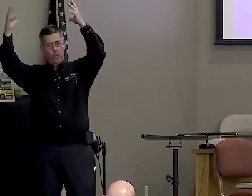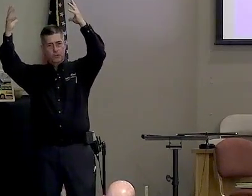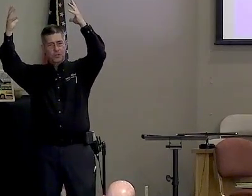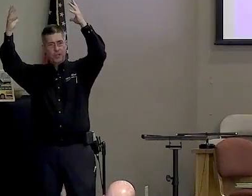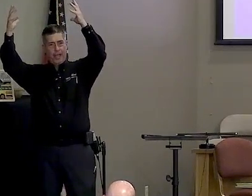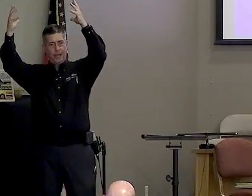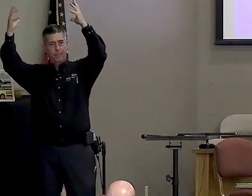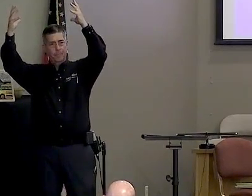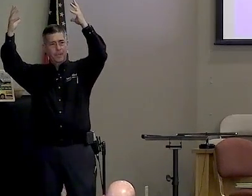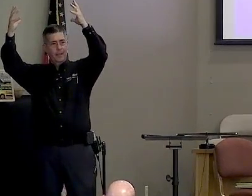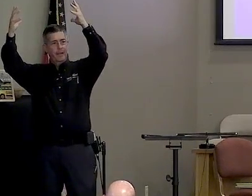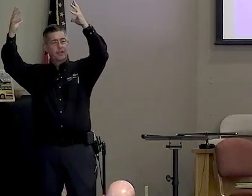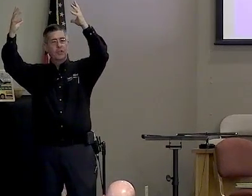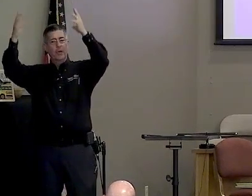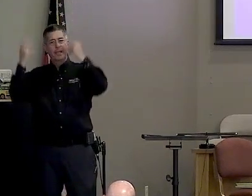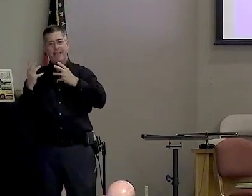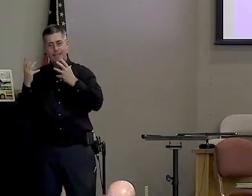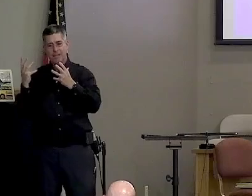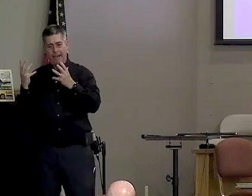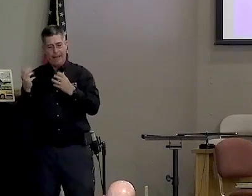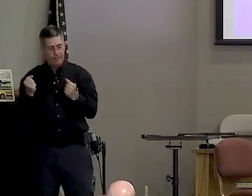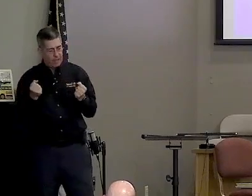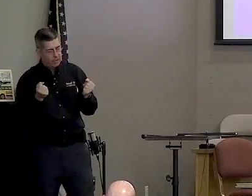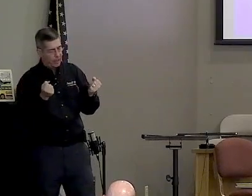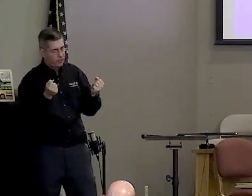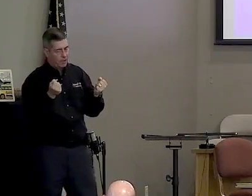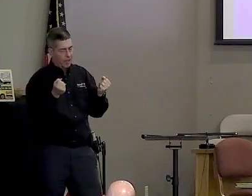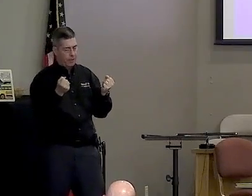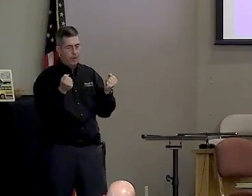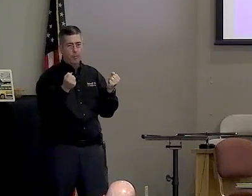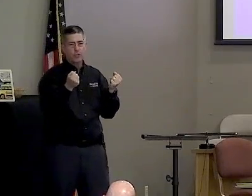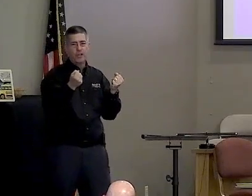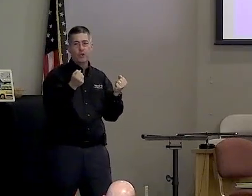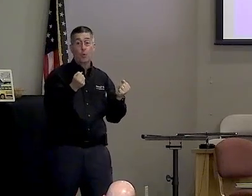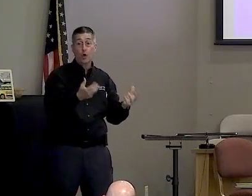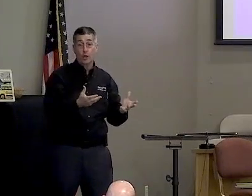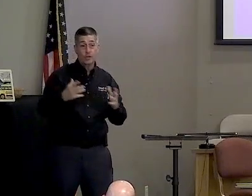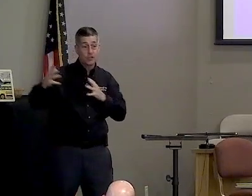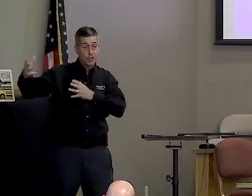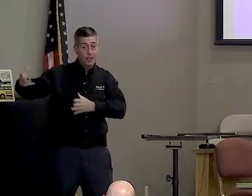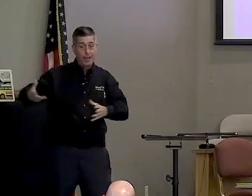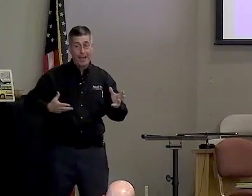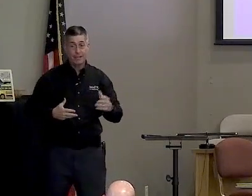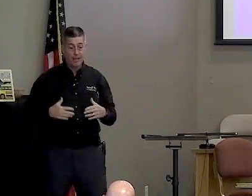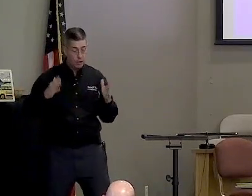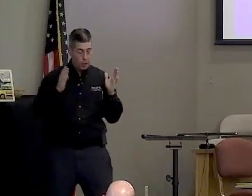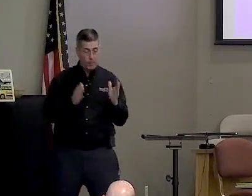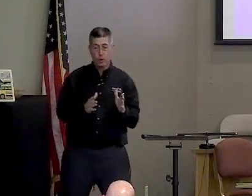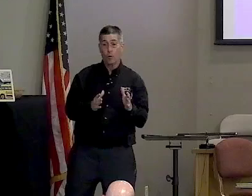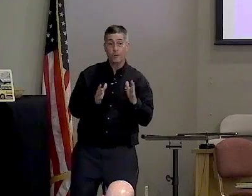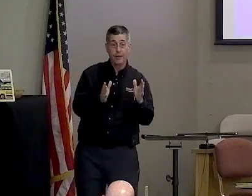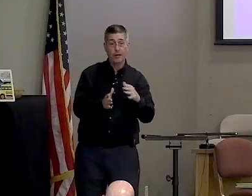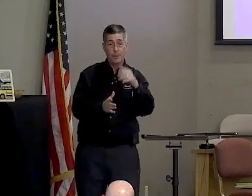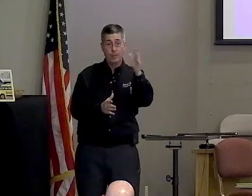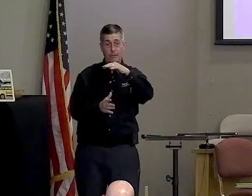wants to say. So, he takes that and then he takes it and puts it into words. And the interpreter or the hearing people in the